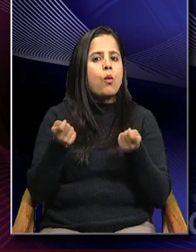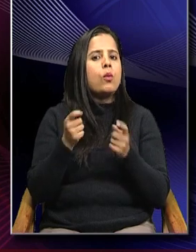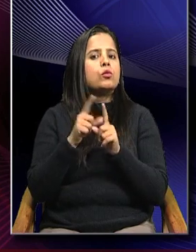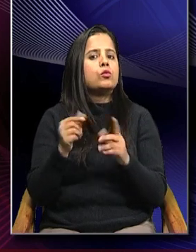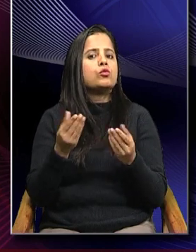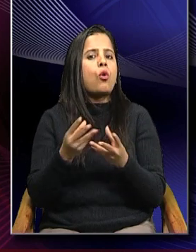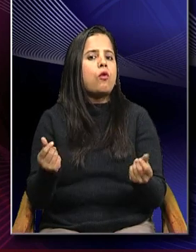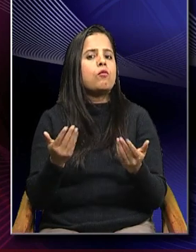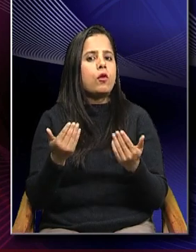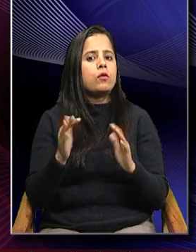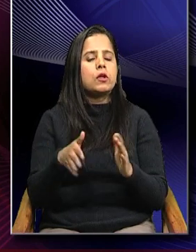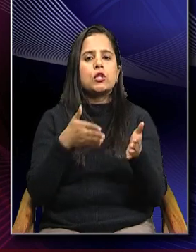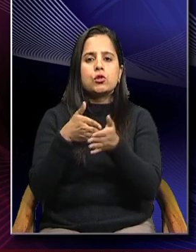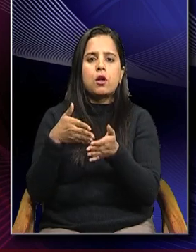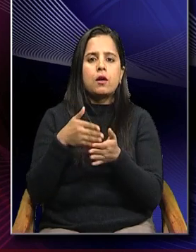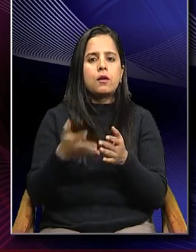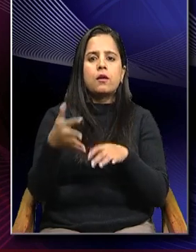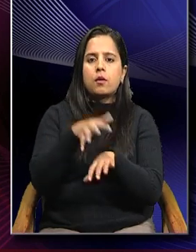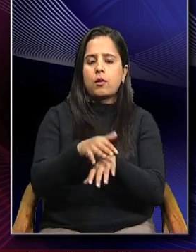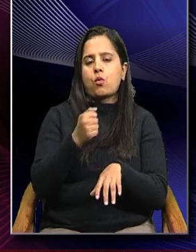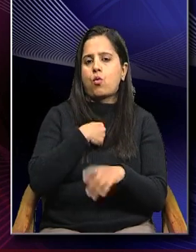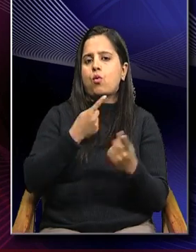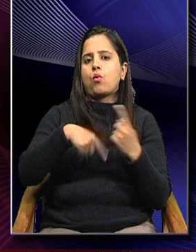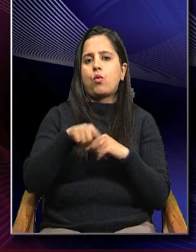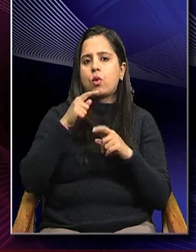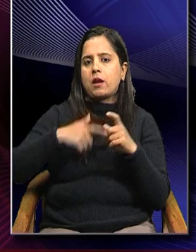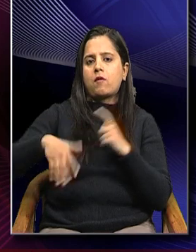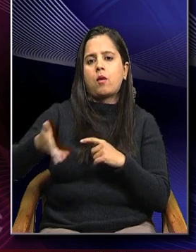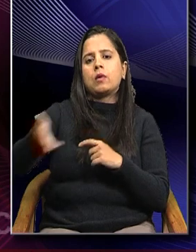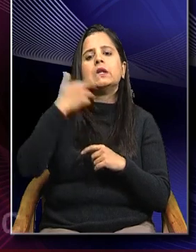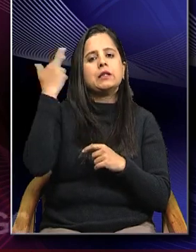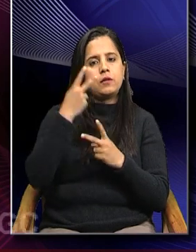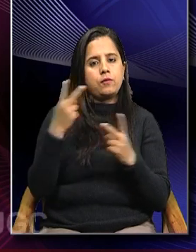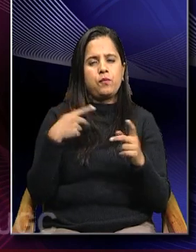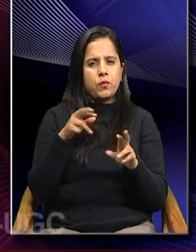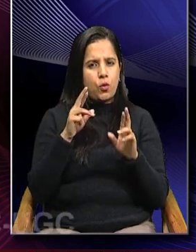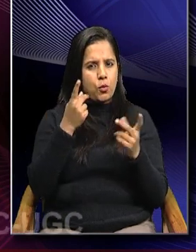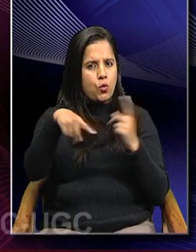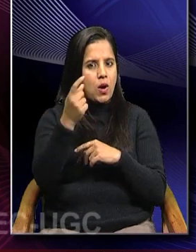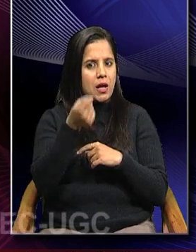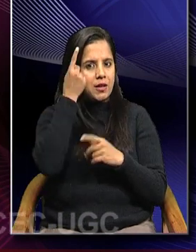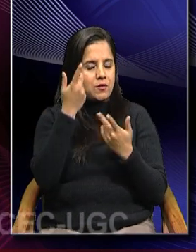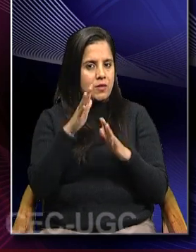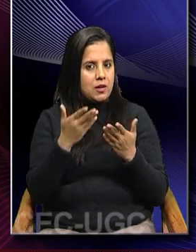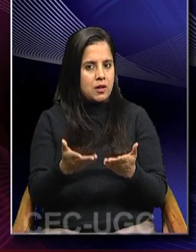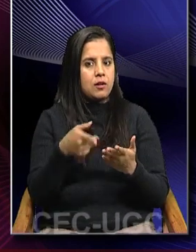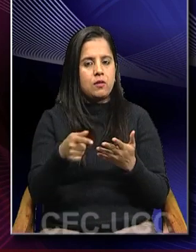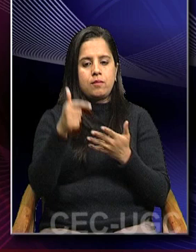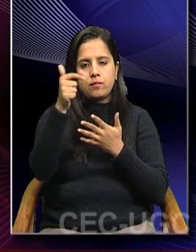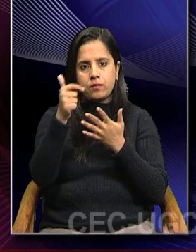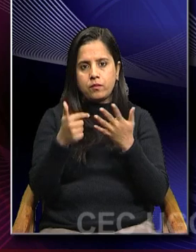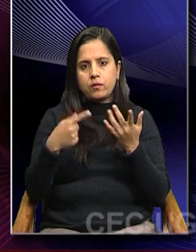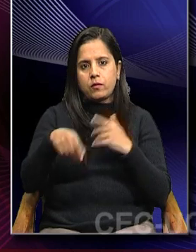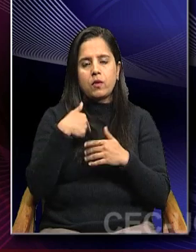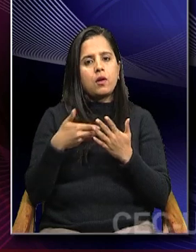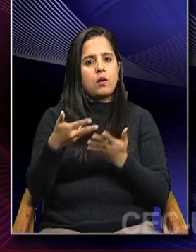the challenges which are being imposed on us by these environmental factors. So, I hope you must have understood the components which I